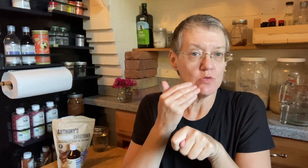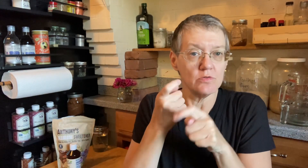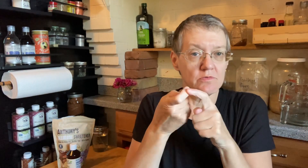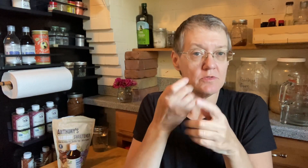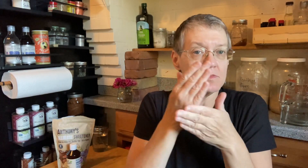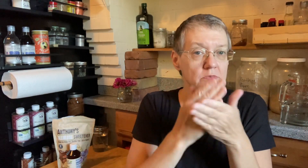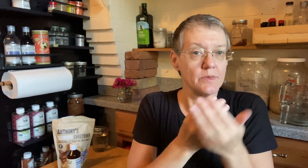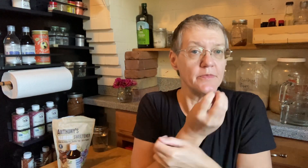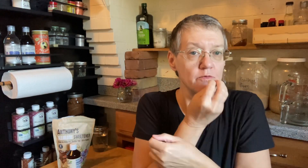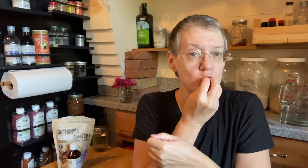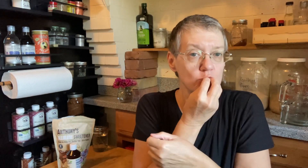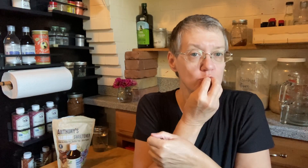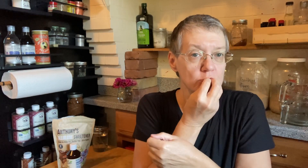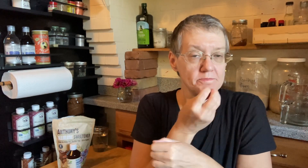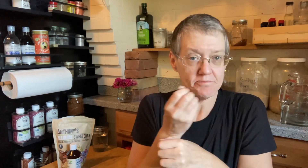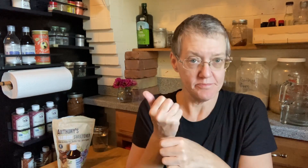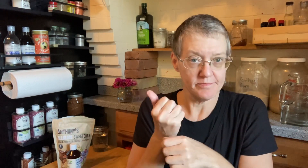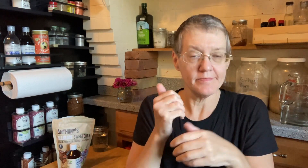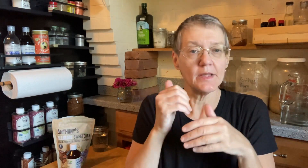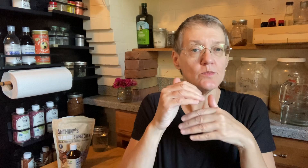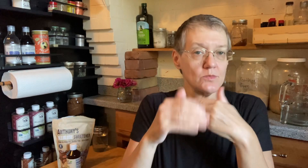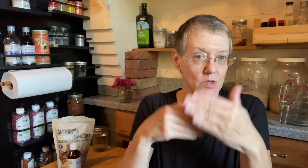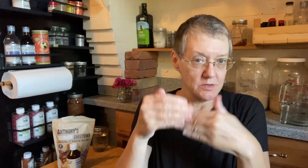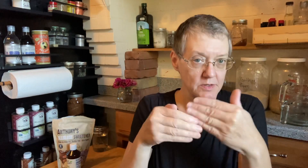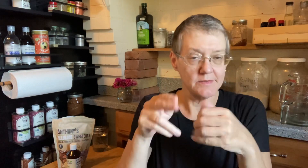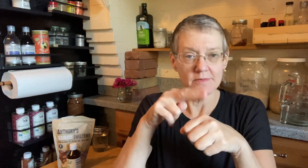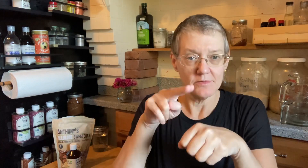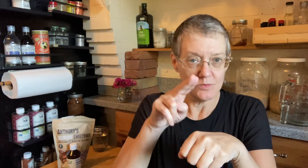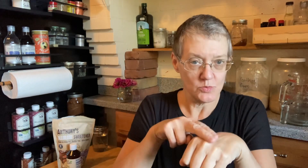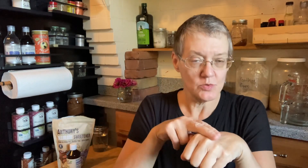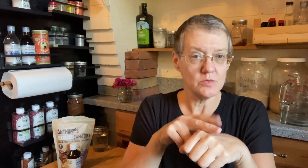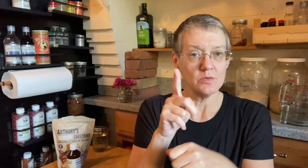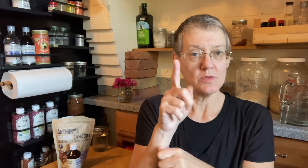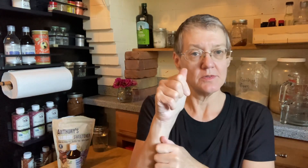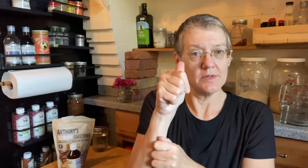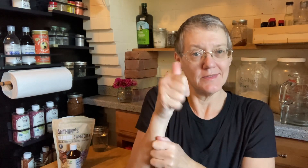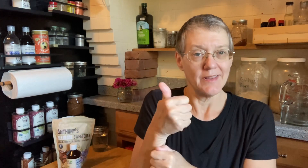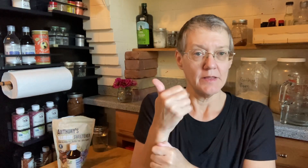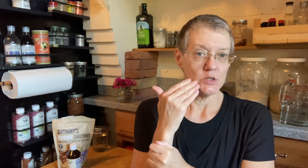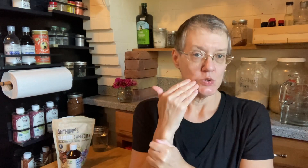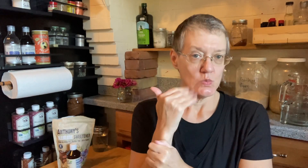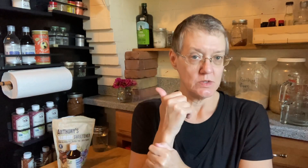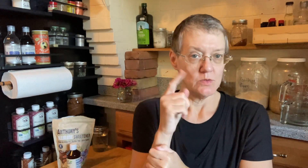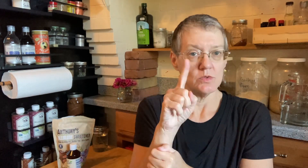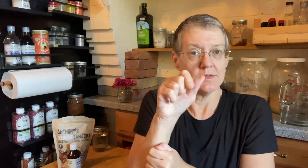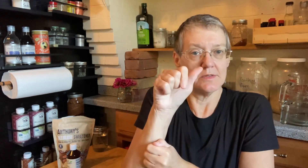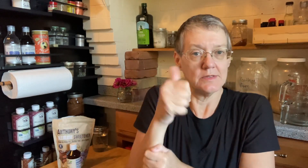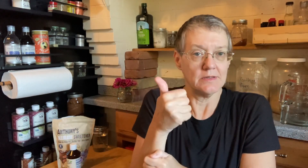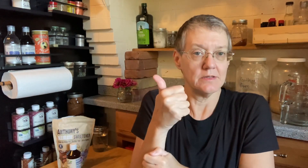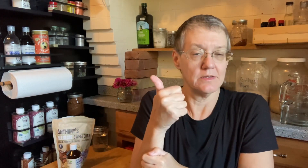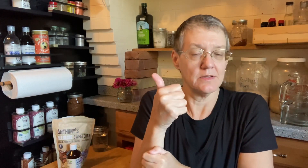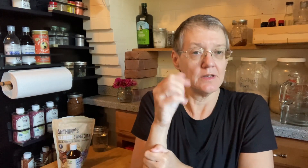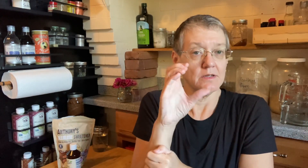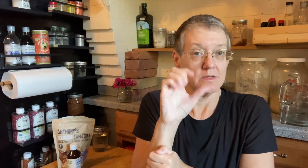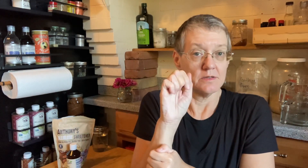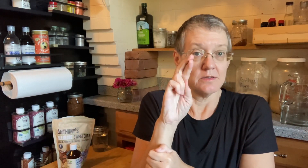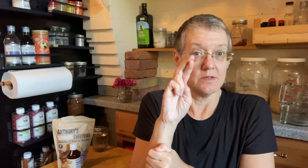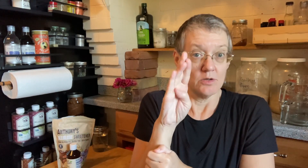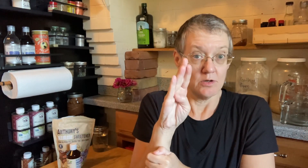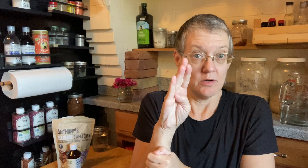naturally occurring sugar in some foods. Now this is processed. It's 1/10 the sugar and